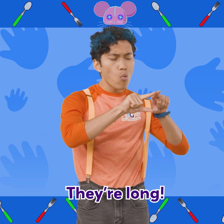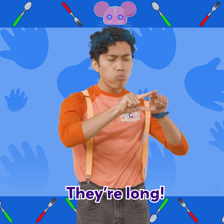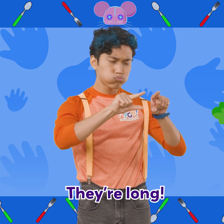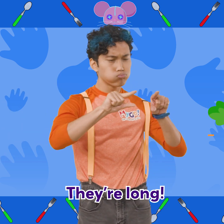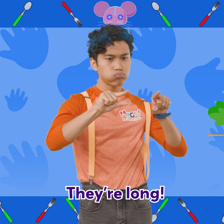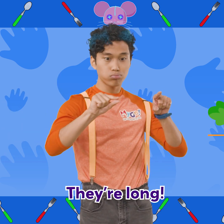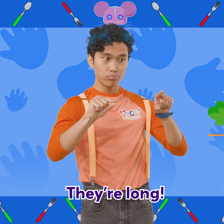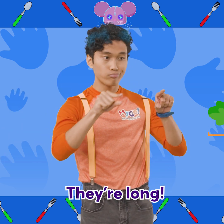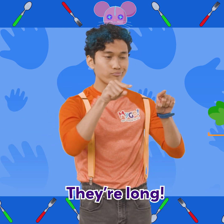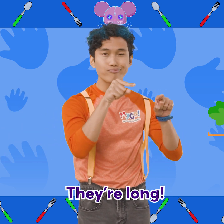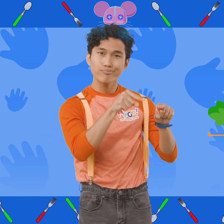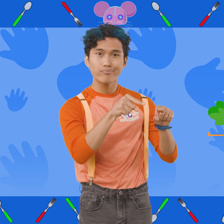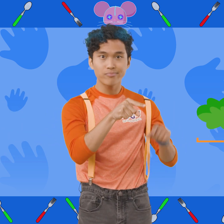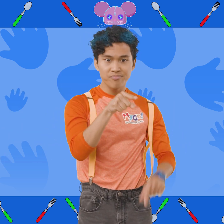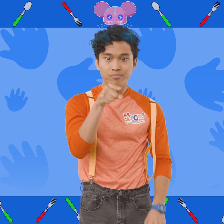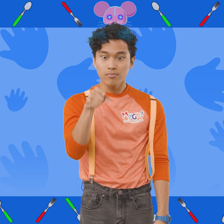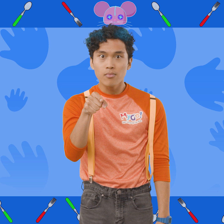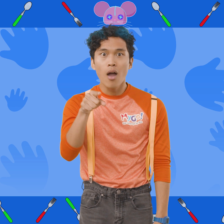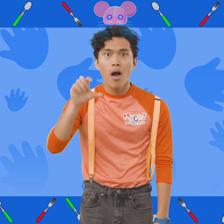They're long.